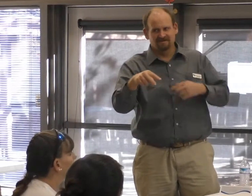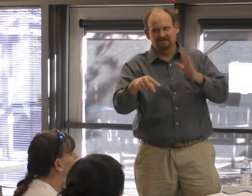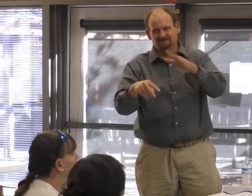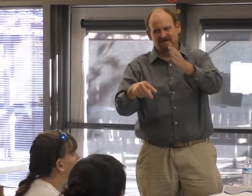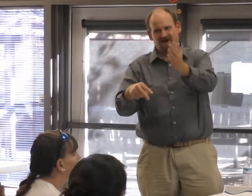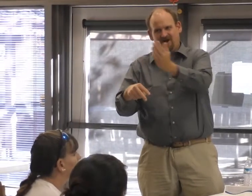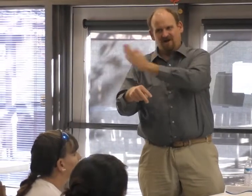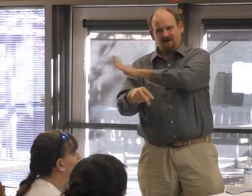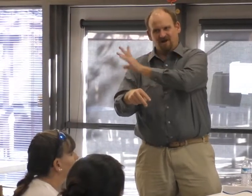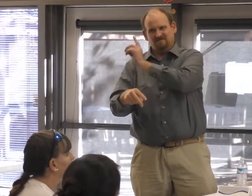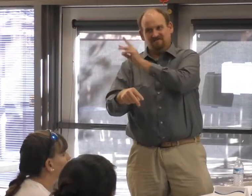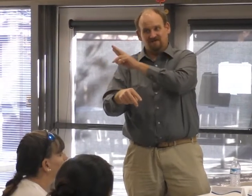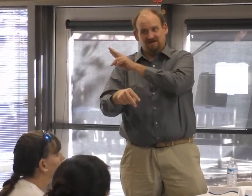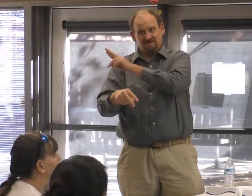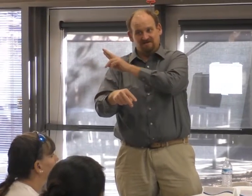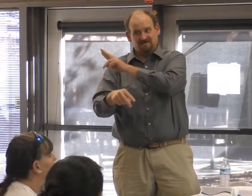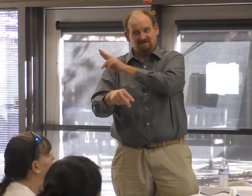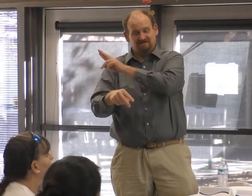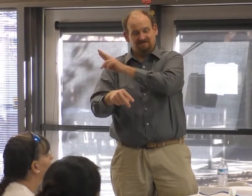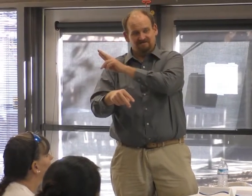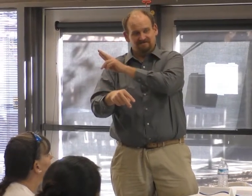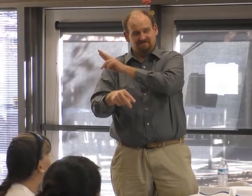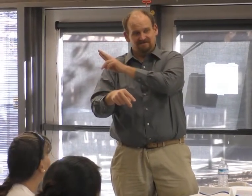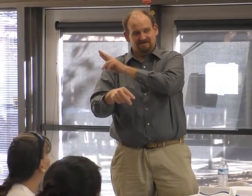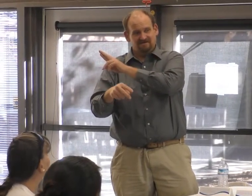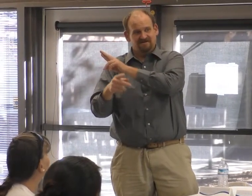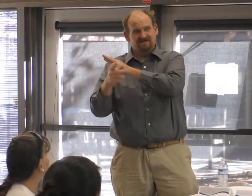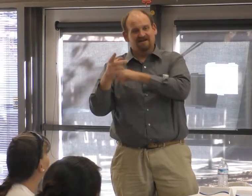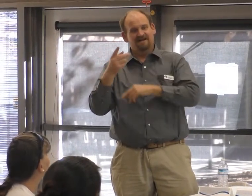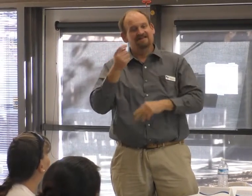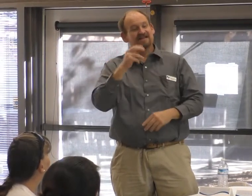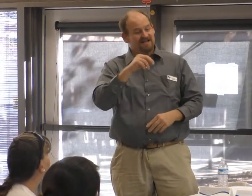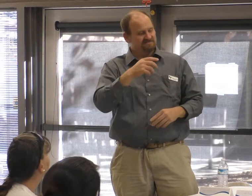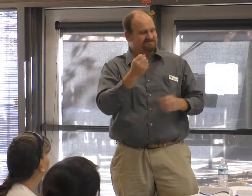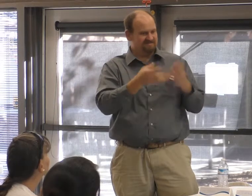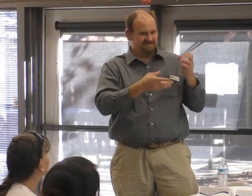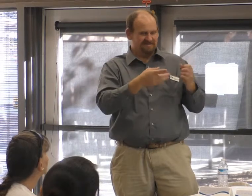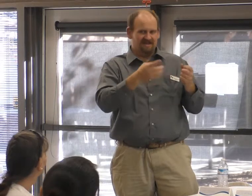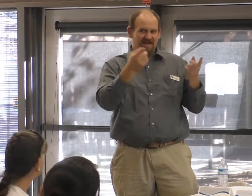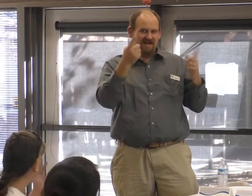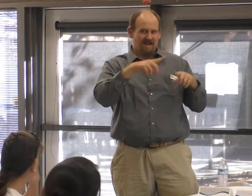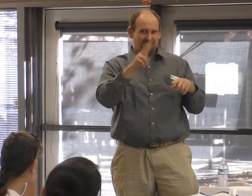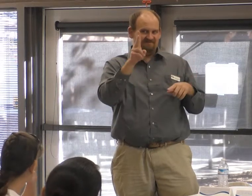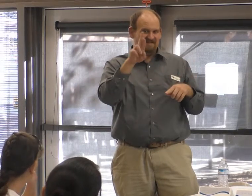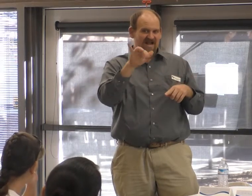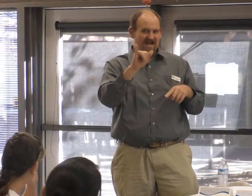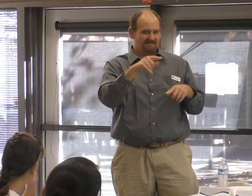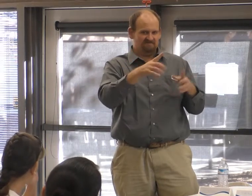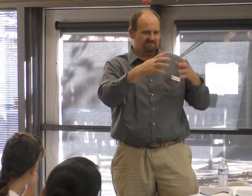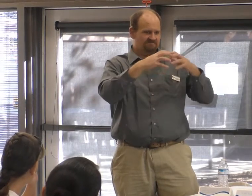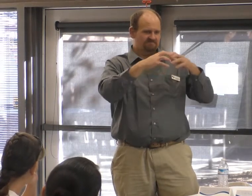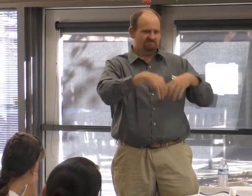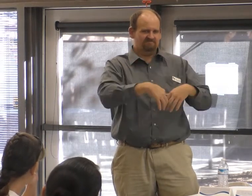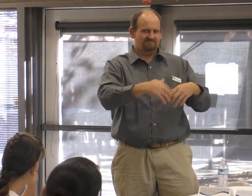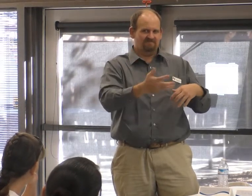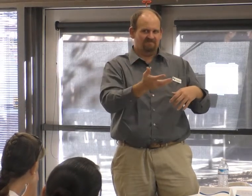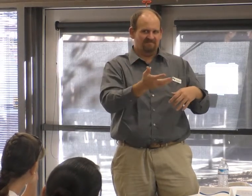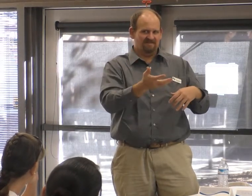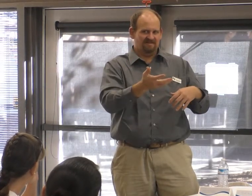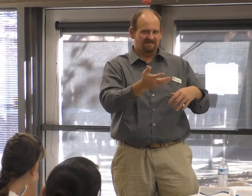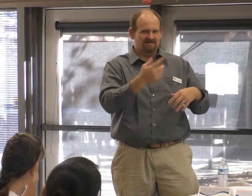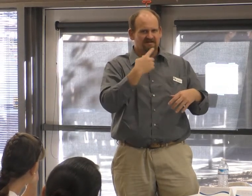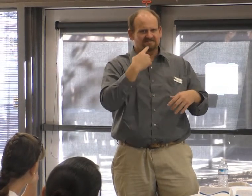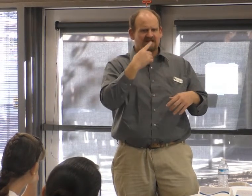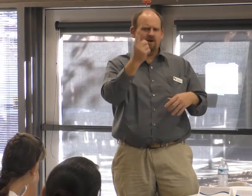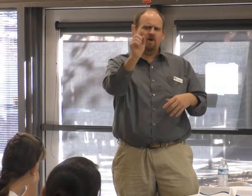were other deaf people available who could actually nose in on the conversation that I was having. So I asked that the door be closed. And